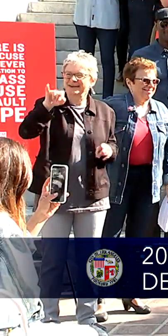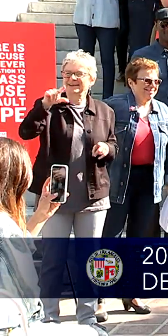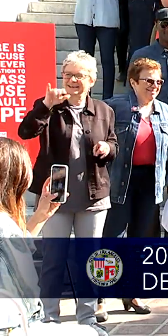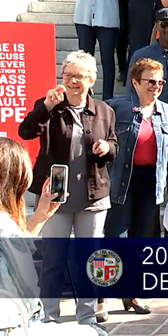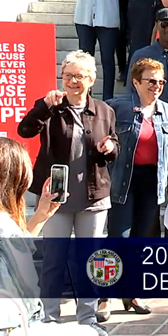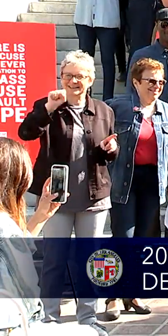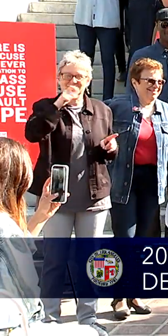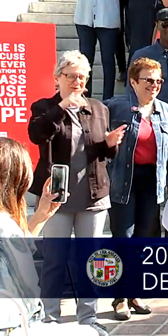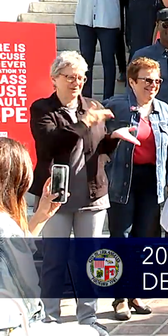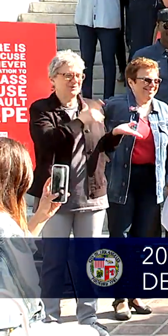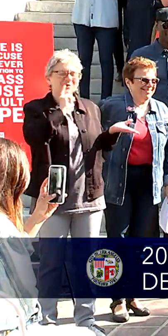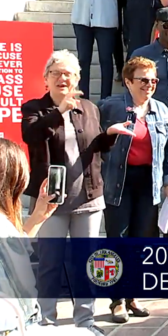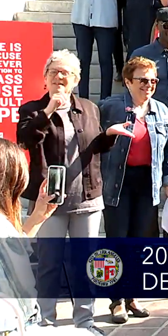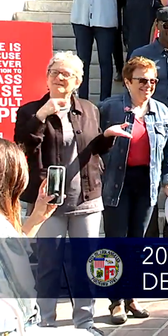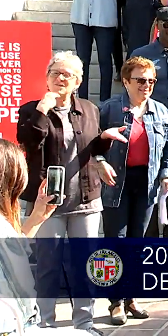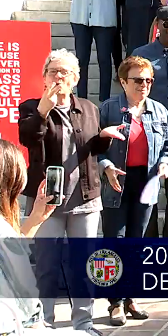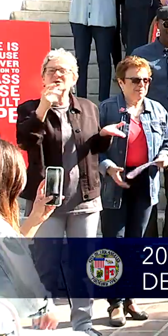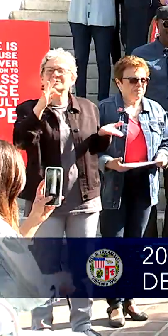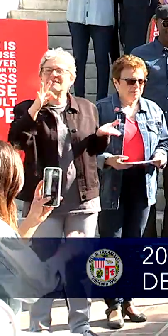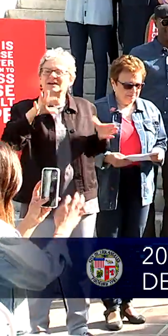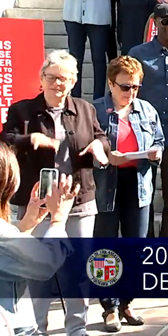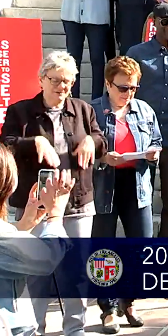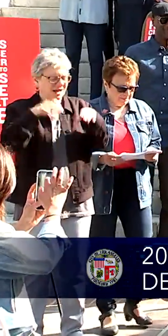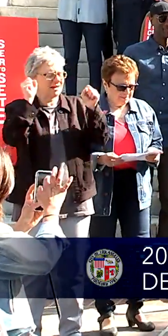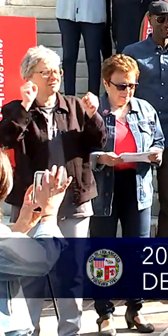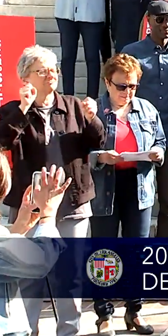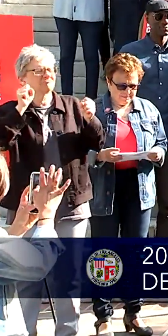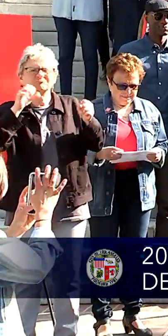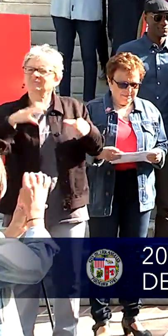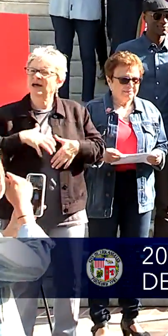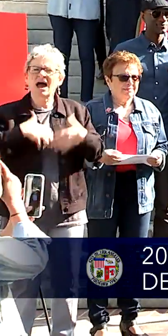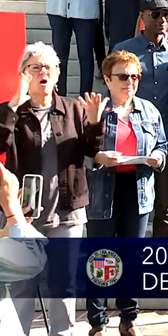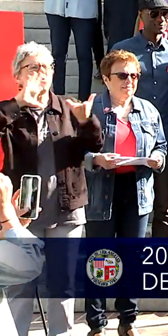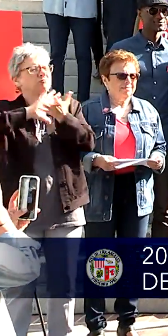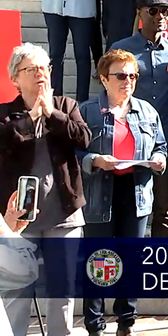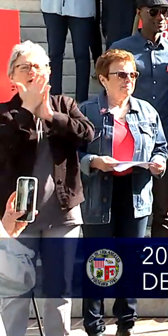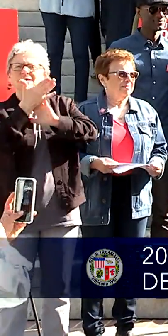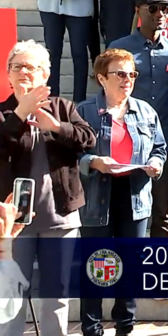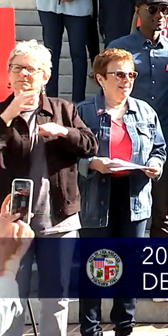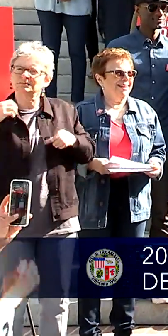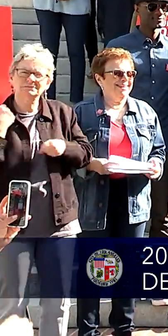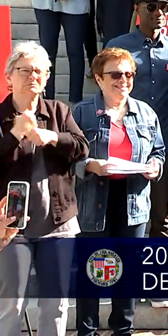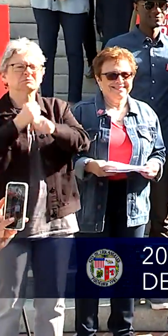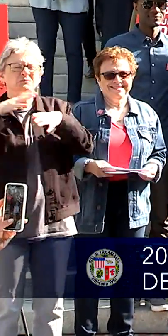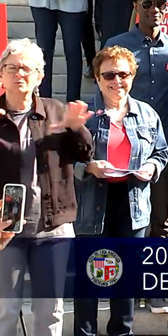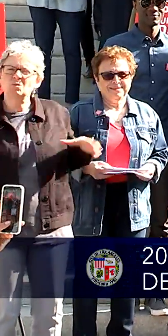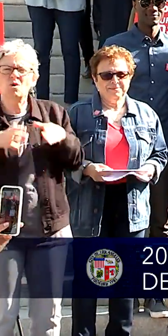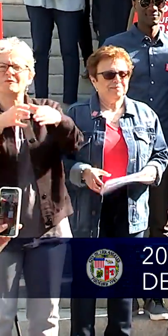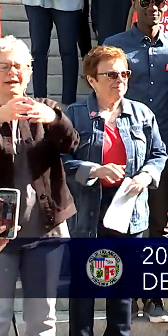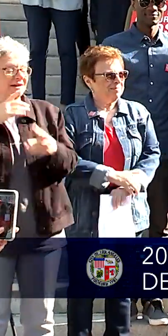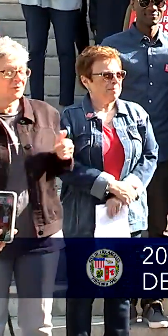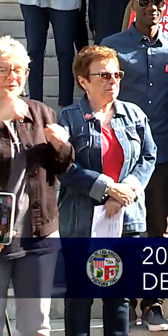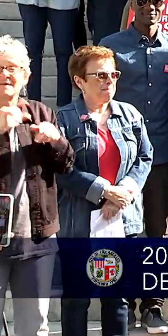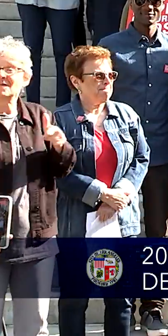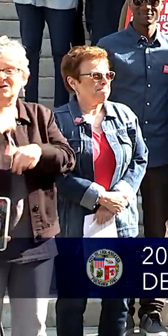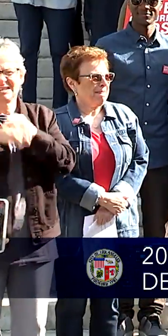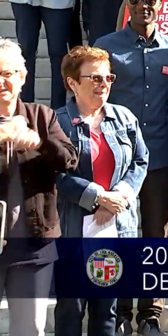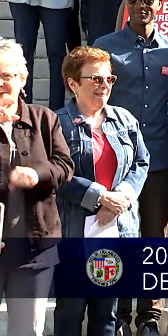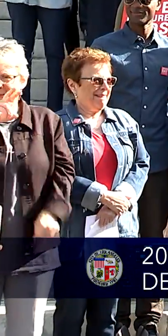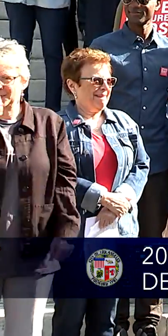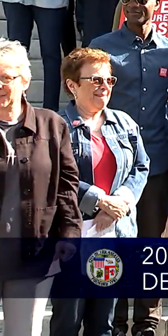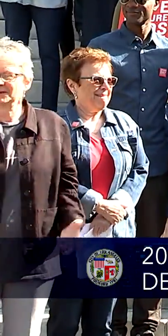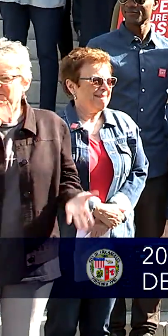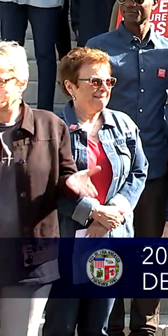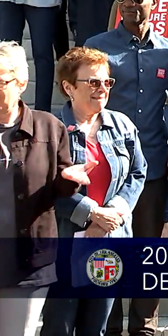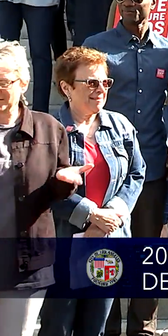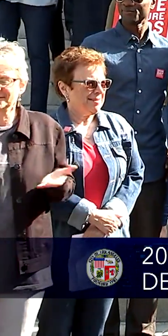really been the voice of taking outrage and making it into a movement. I'll never forget the first year. It was 2001.